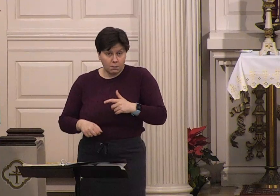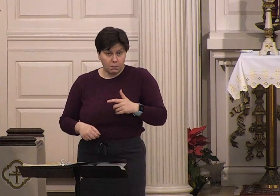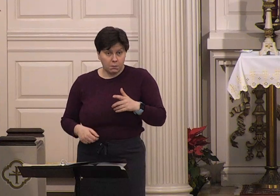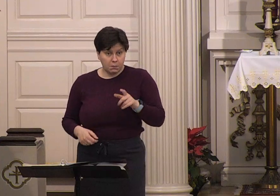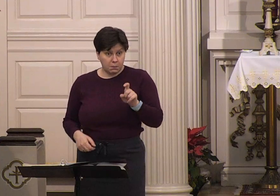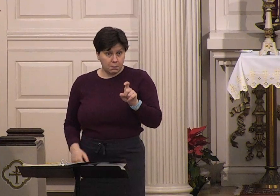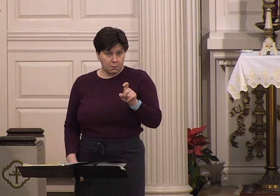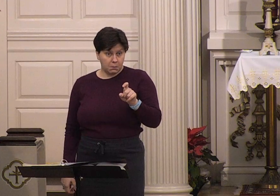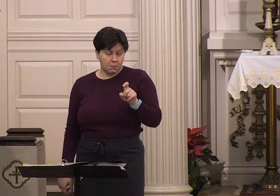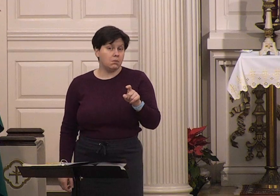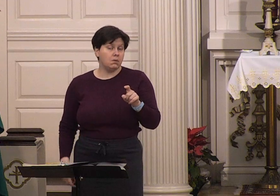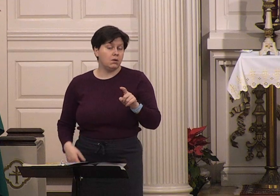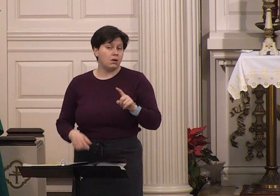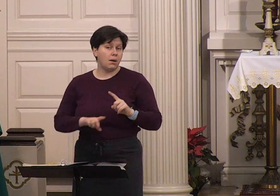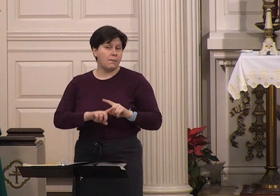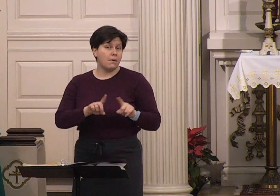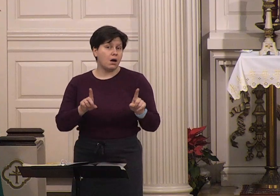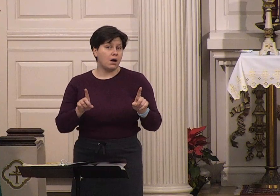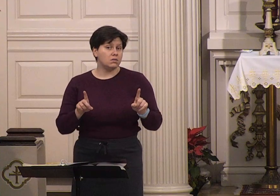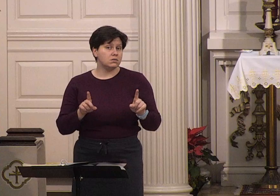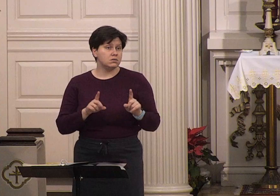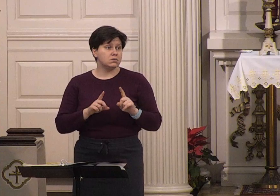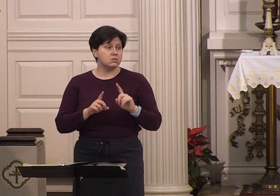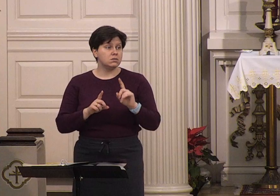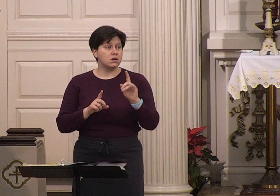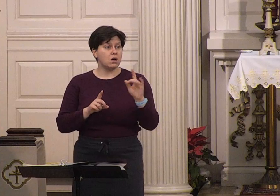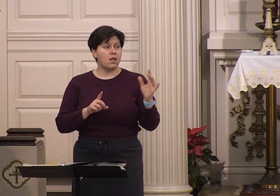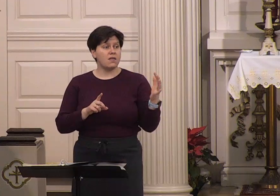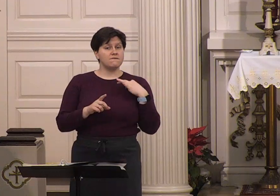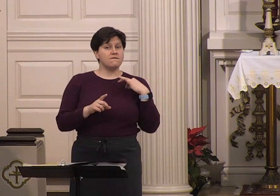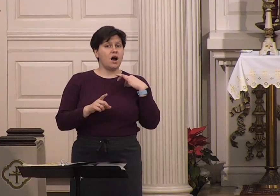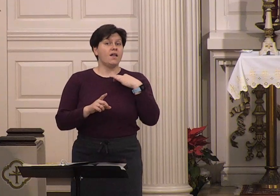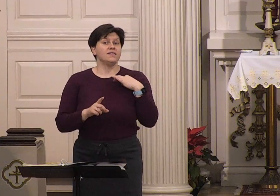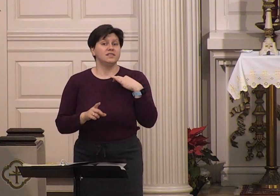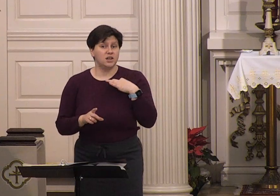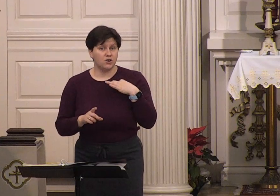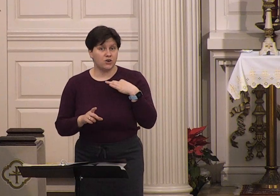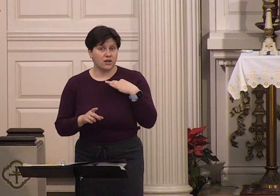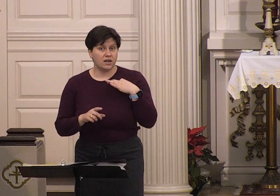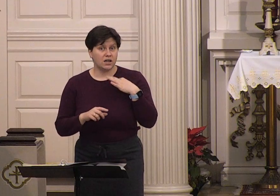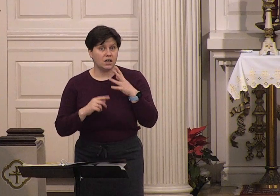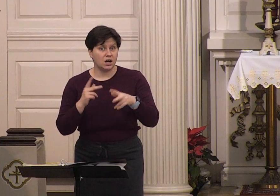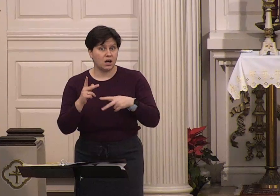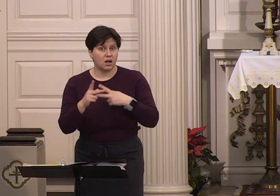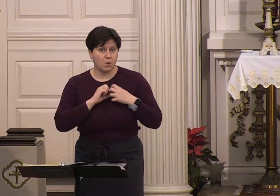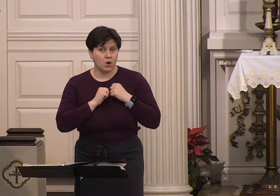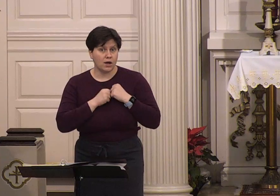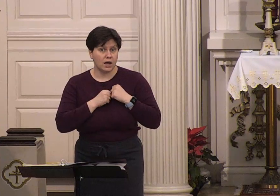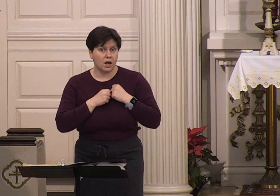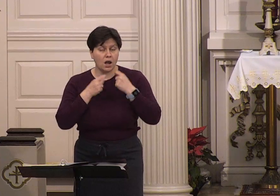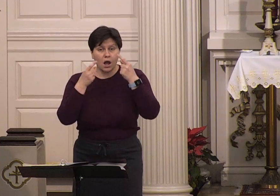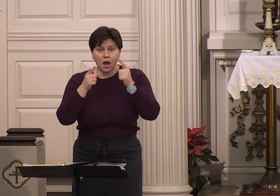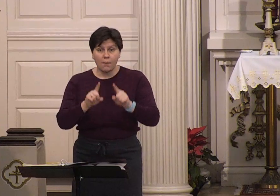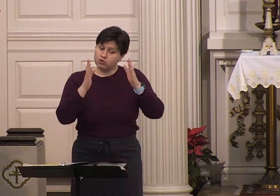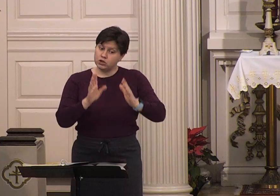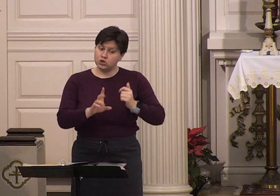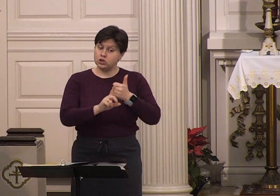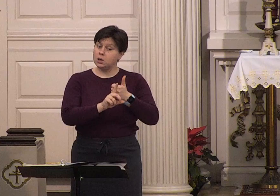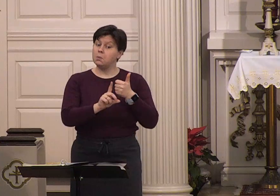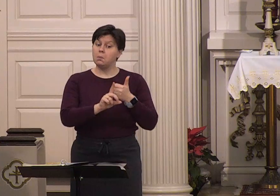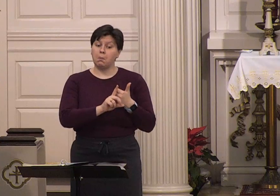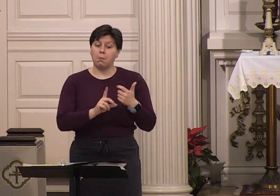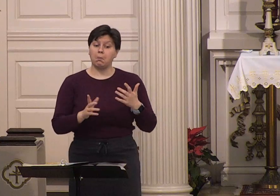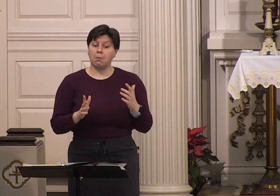The voluntary kind of mourning comes when the Christian, who right now isn't